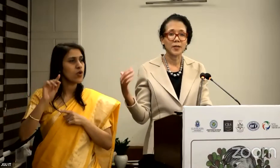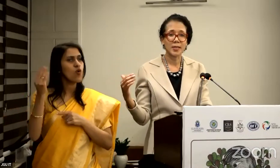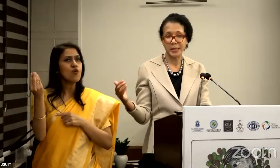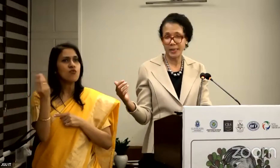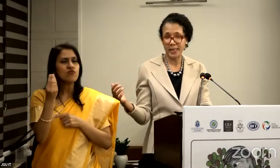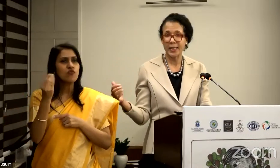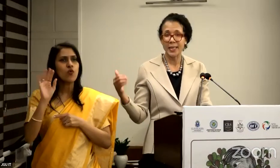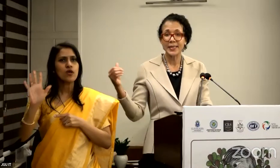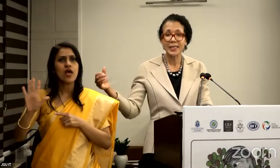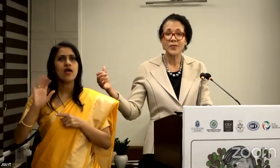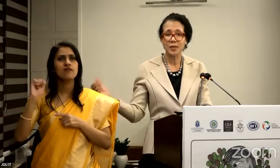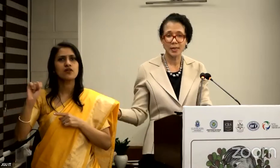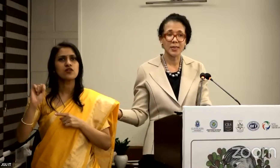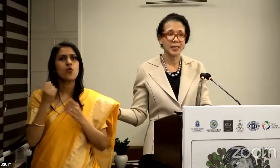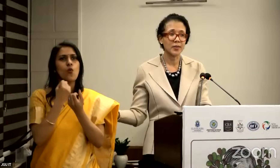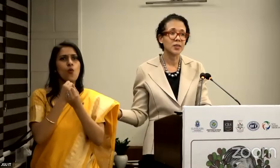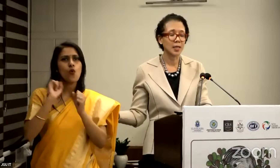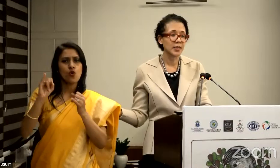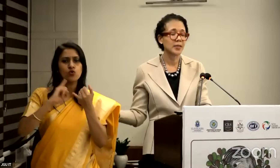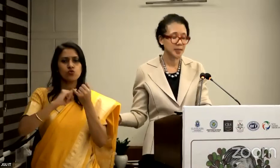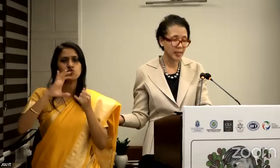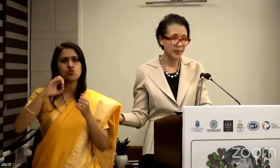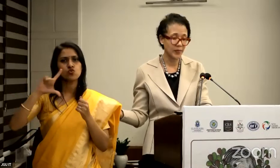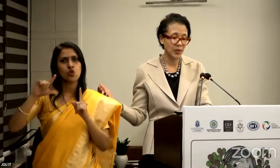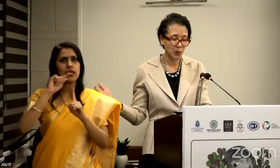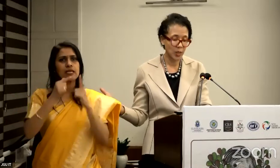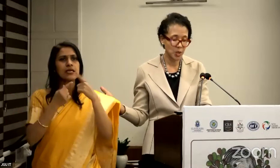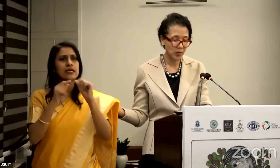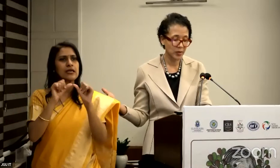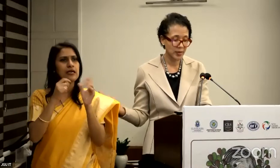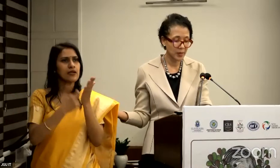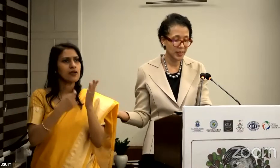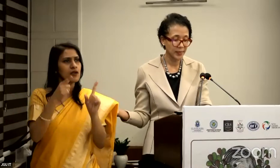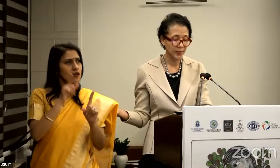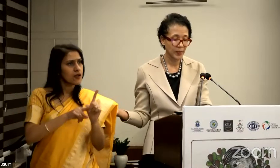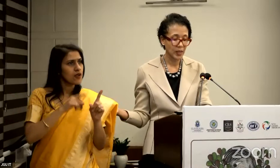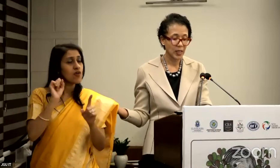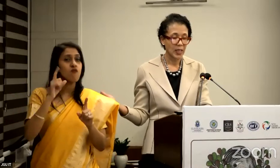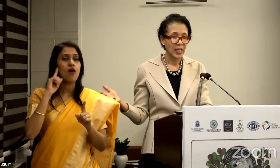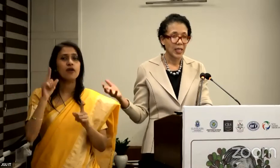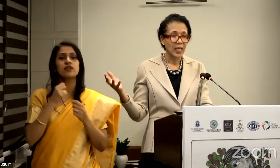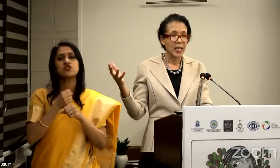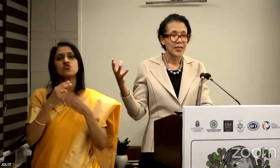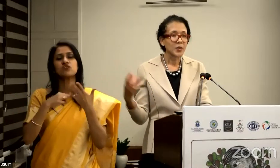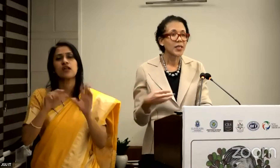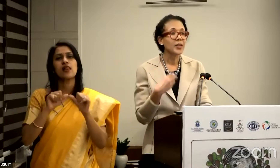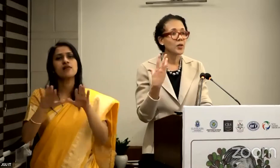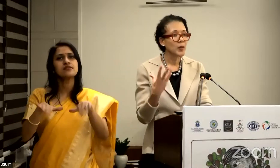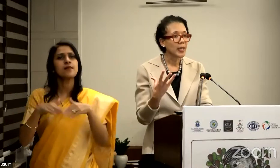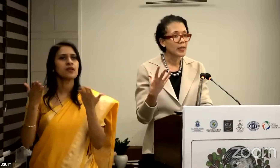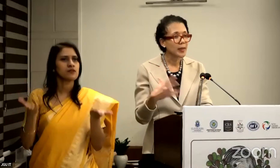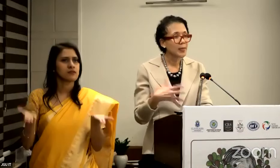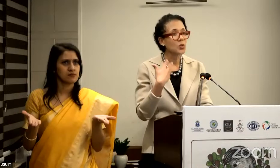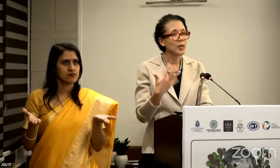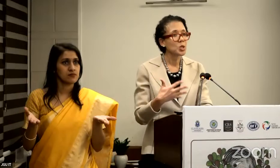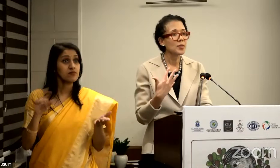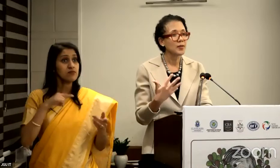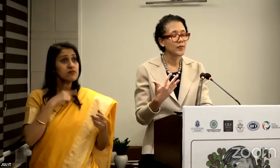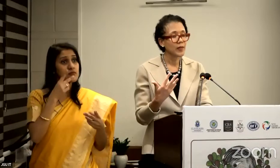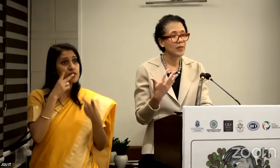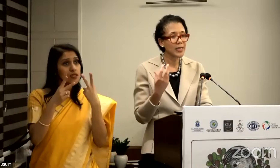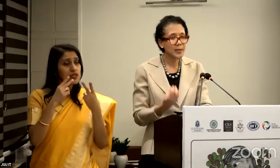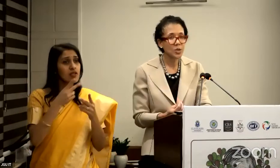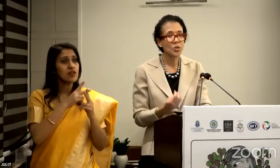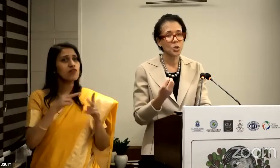would have facilitated and did facilitate in the context of the UN General Assembly. And so here we come to questions